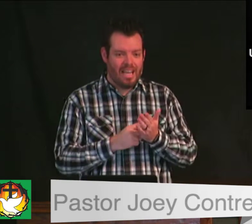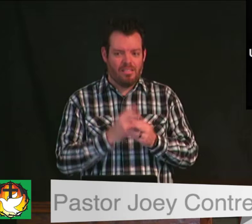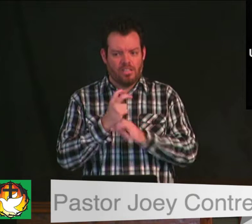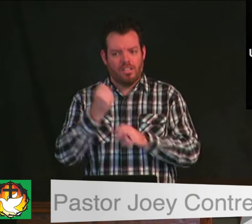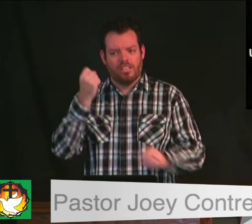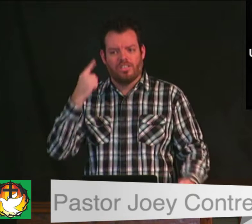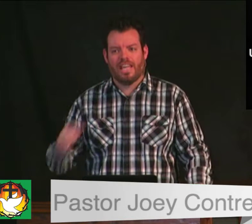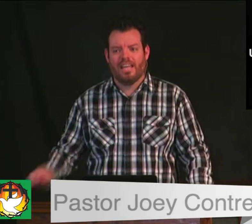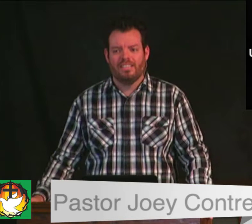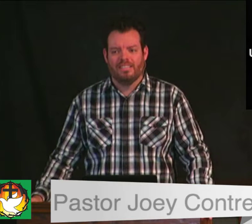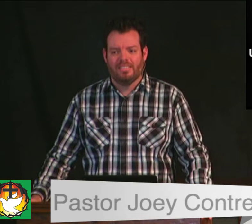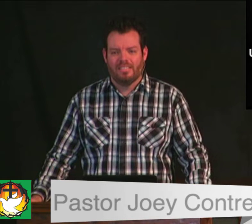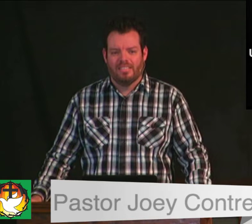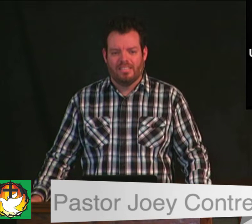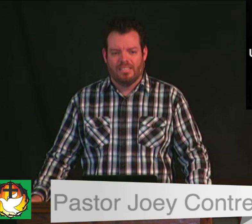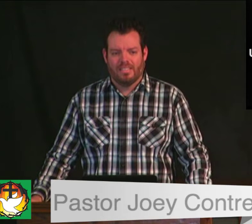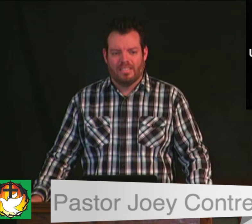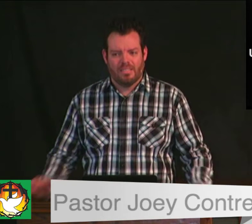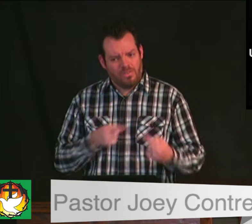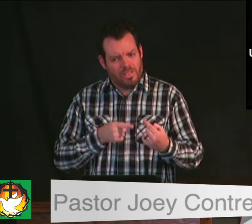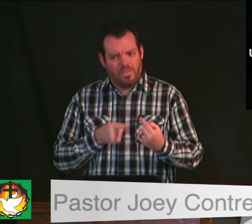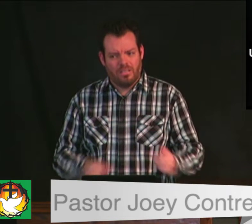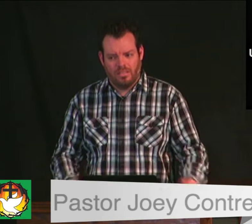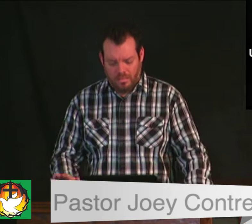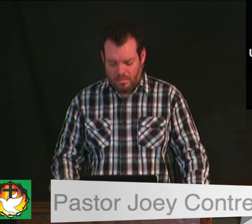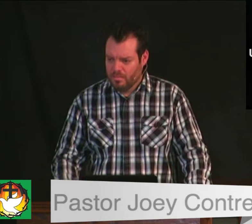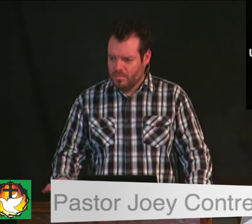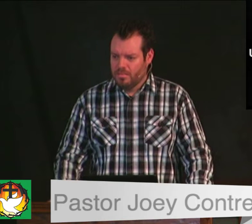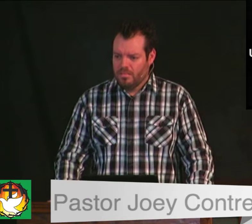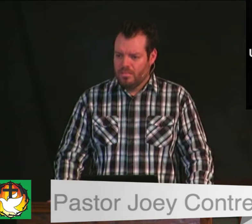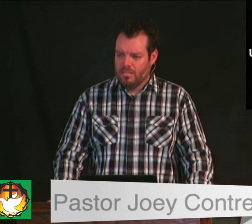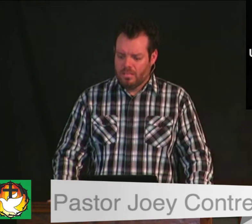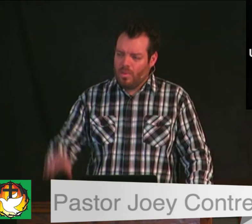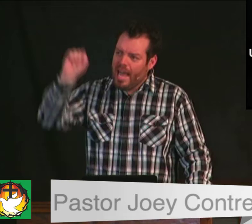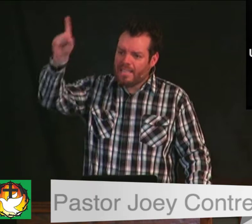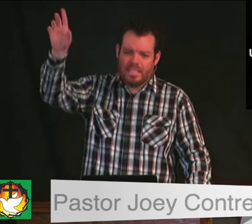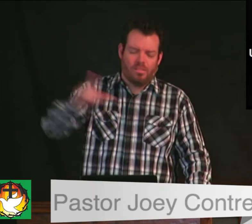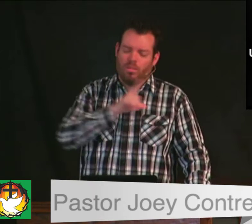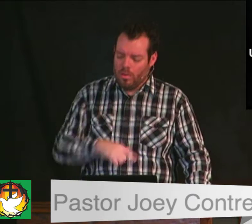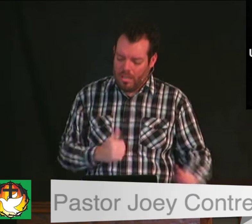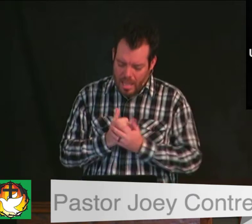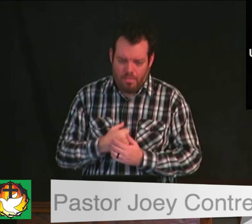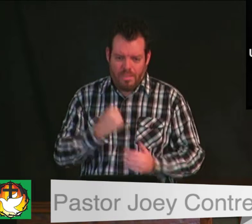Sometimes it's hard to understand. Sometimes we struggle. So we ask him, Lord, help me